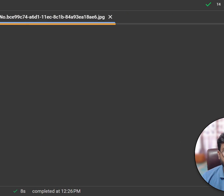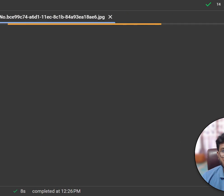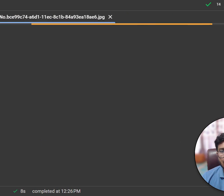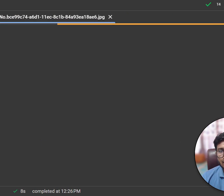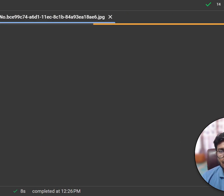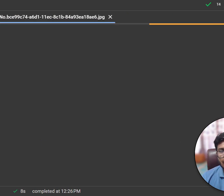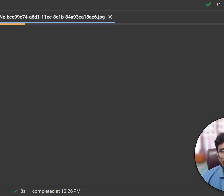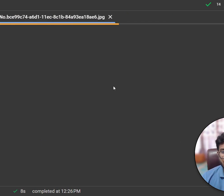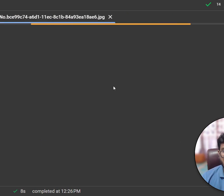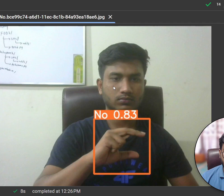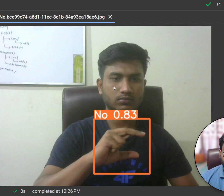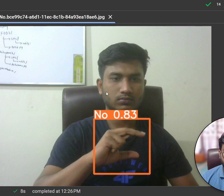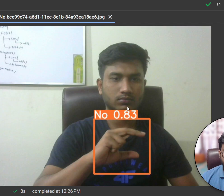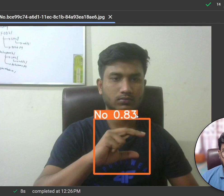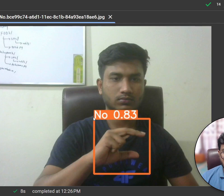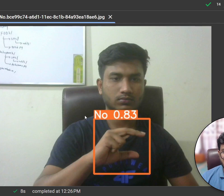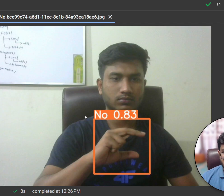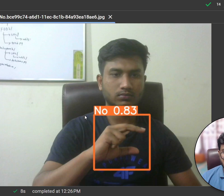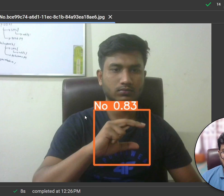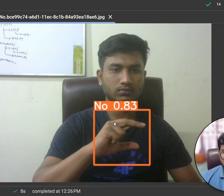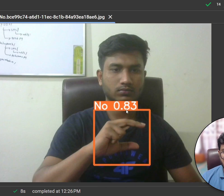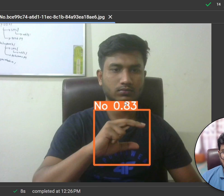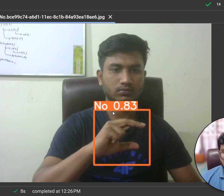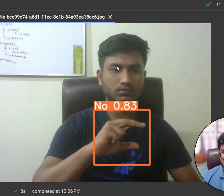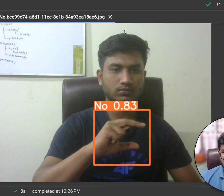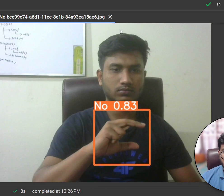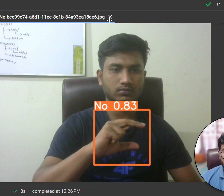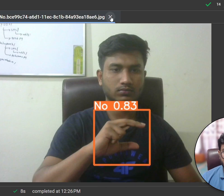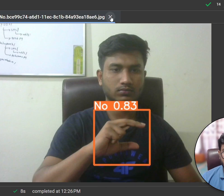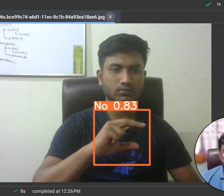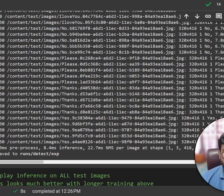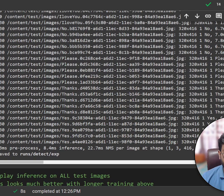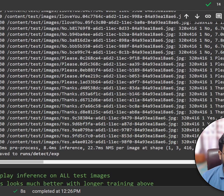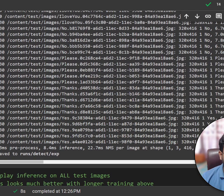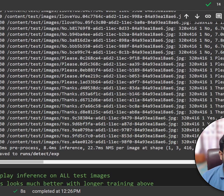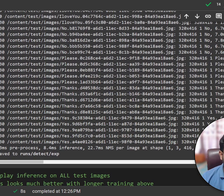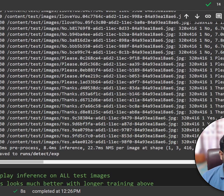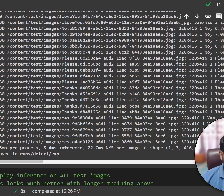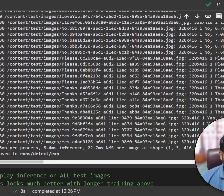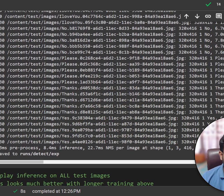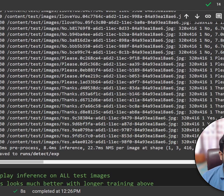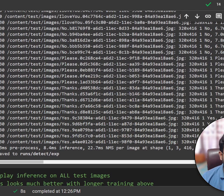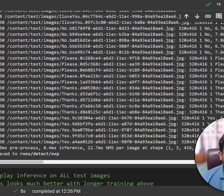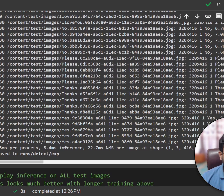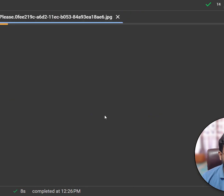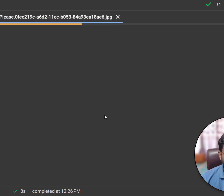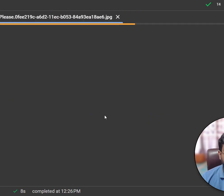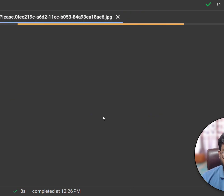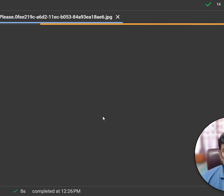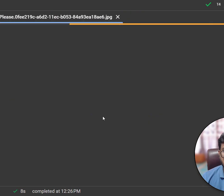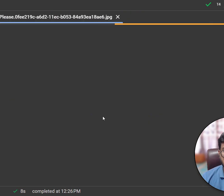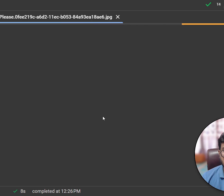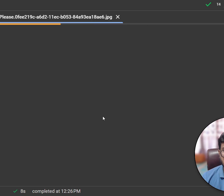trained 100 epoch, although my see detection is pretty good. See, no, and please